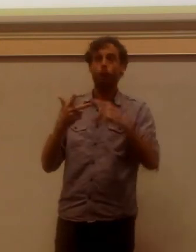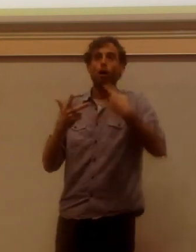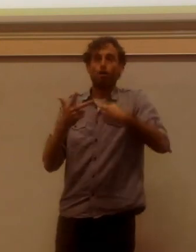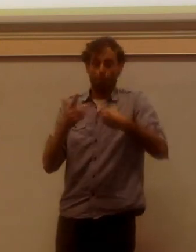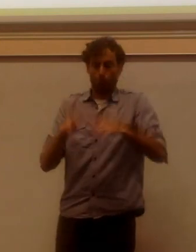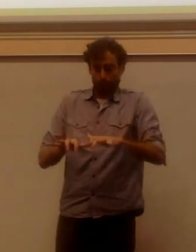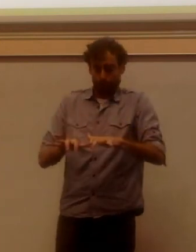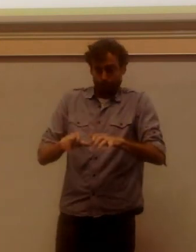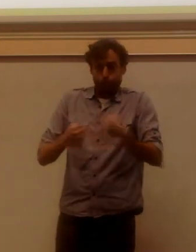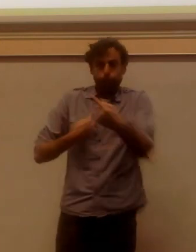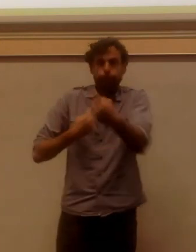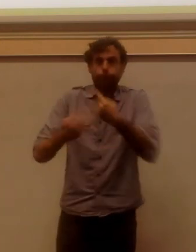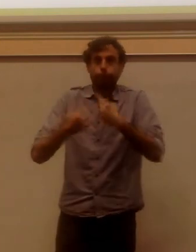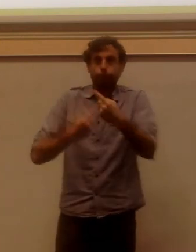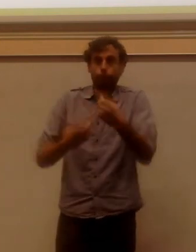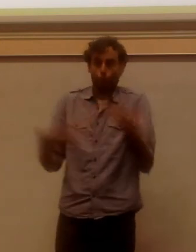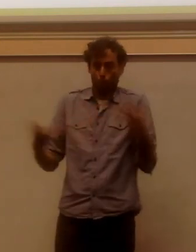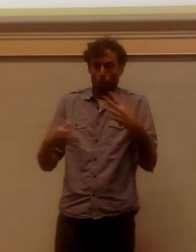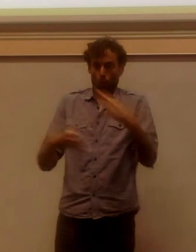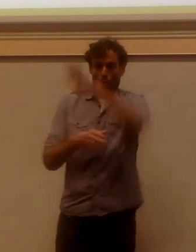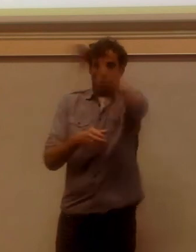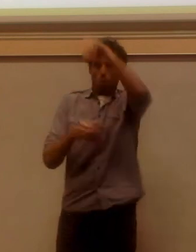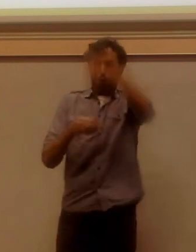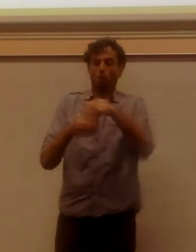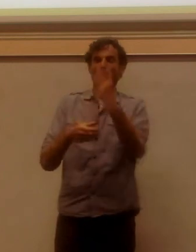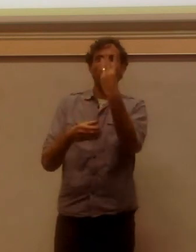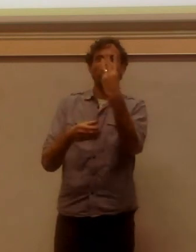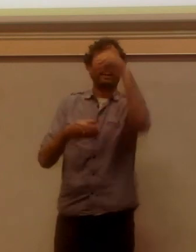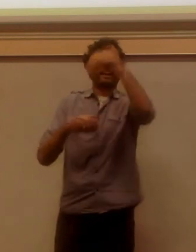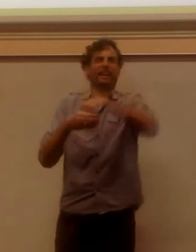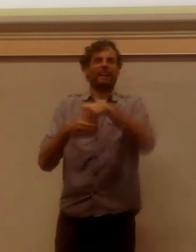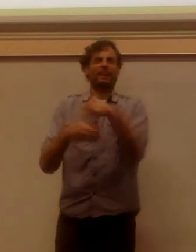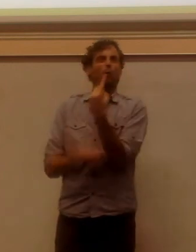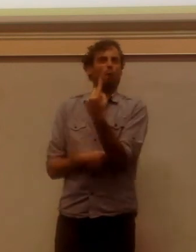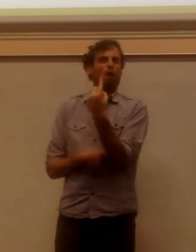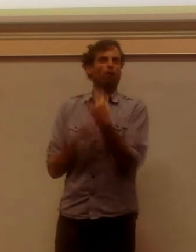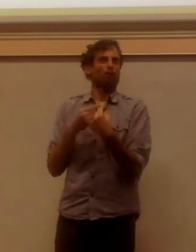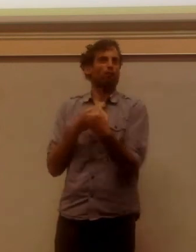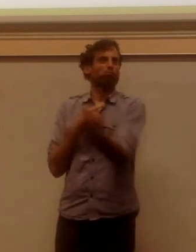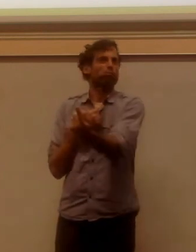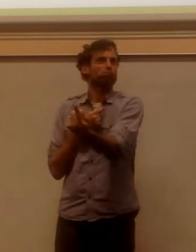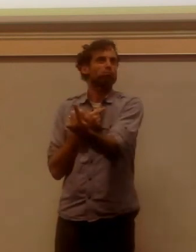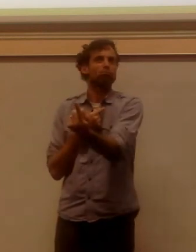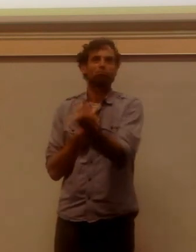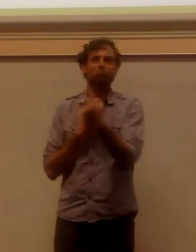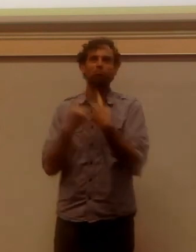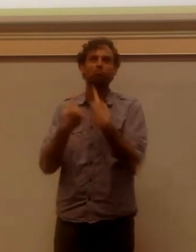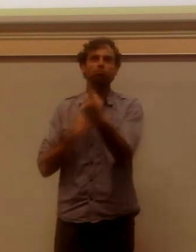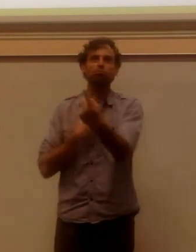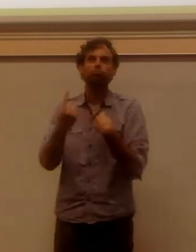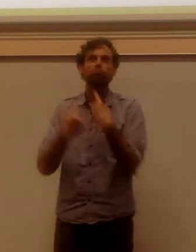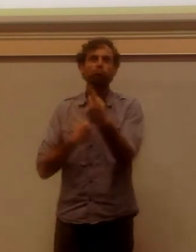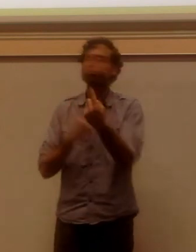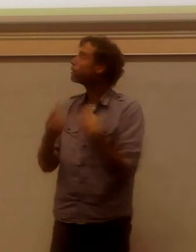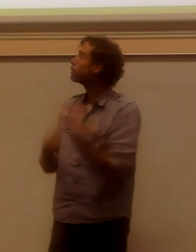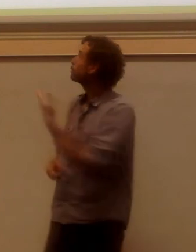through audio and speech, or through text, or through sign language. So you have all three modes